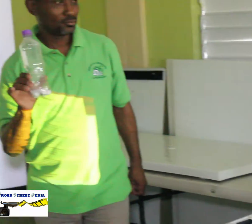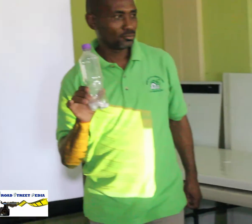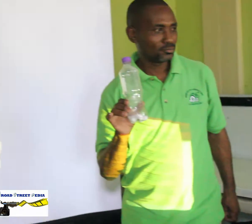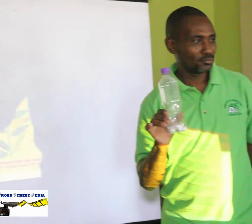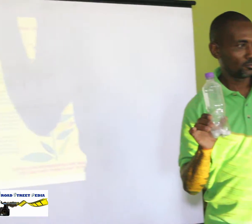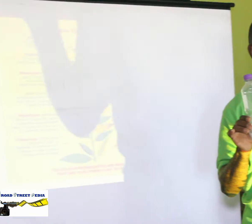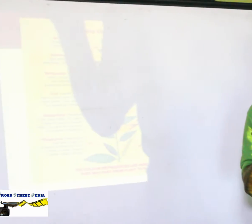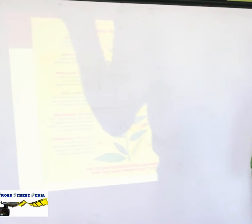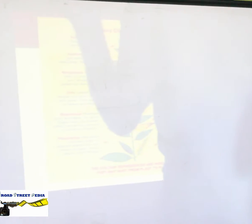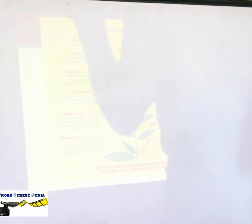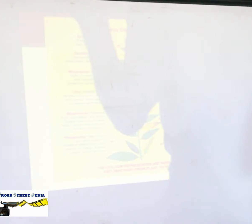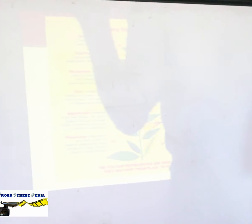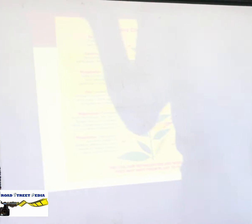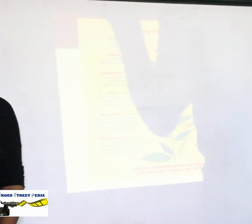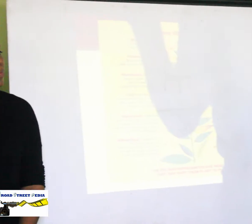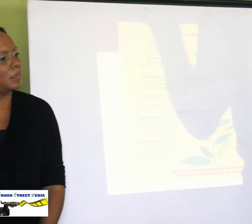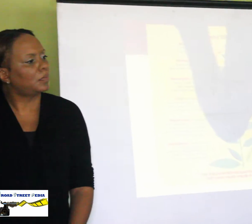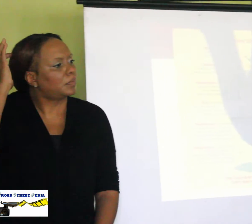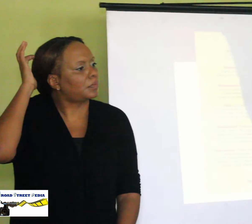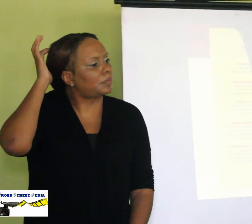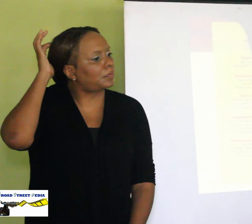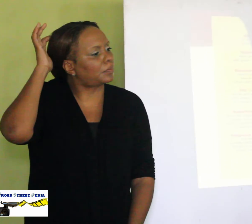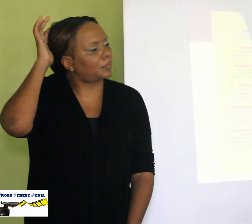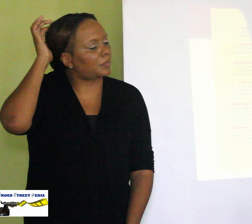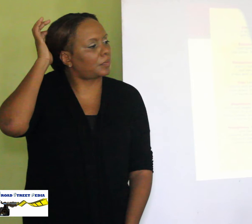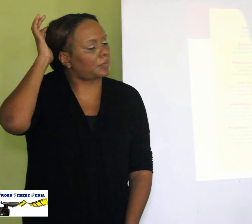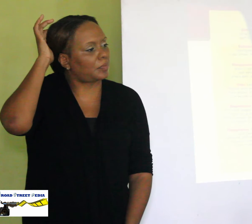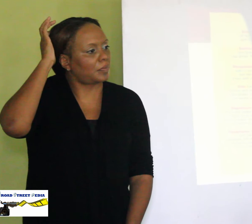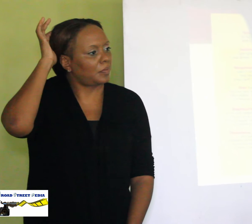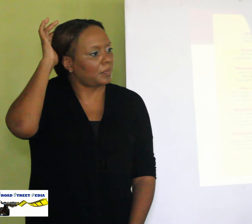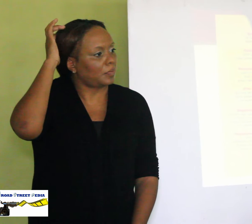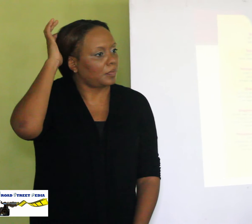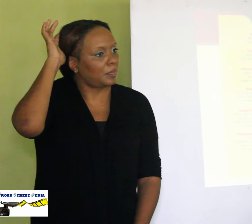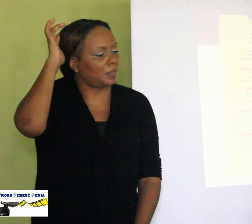that is a soluble, I think that is soluble